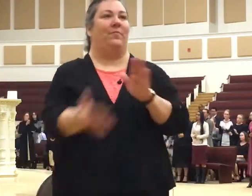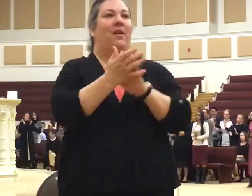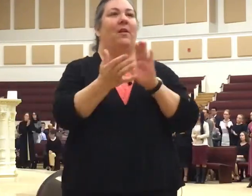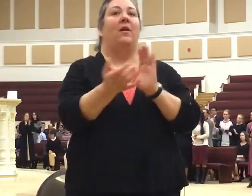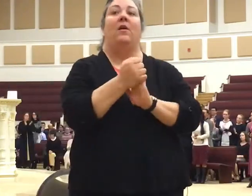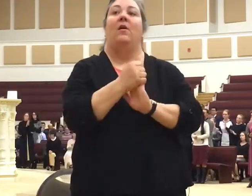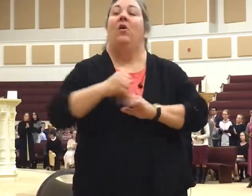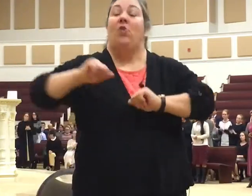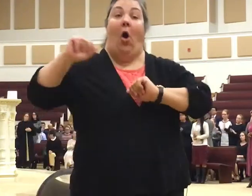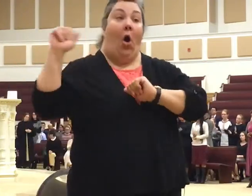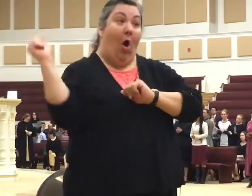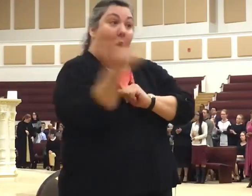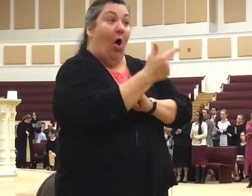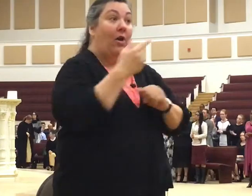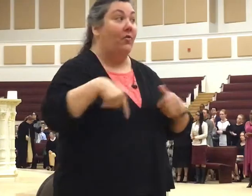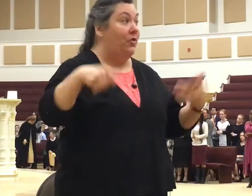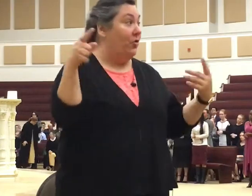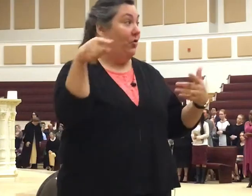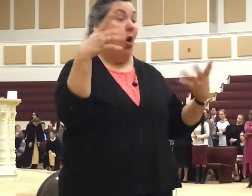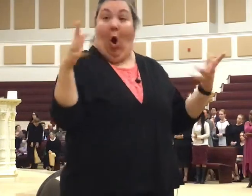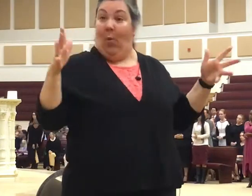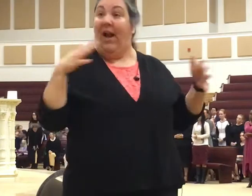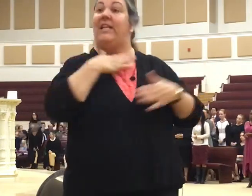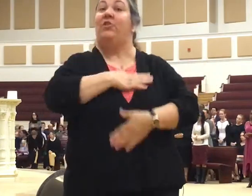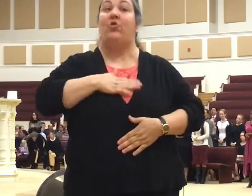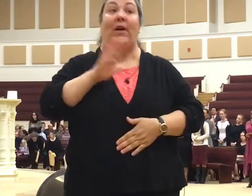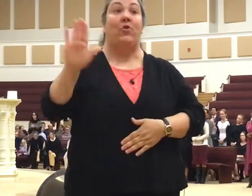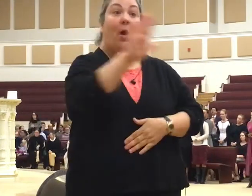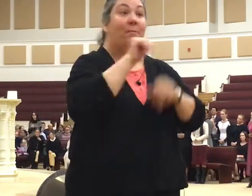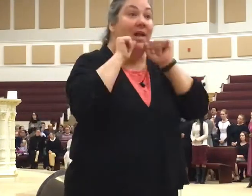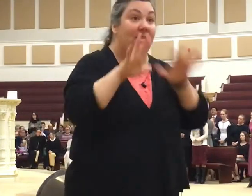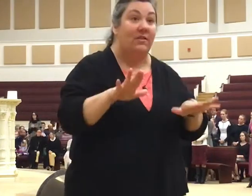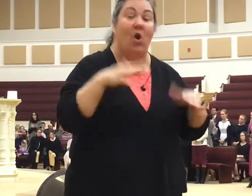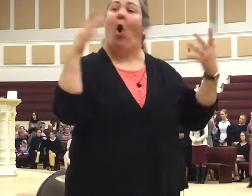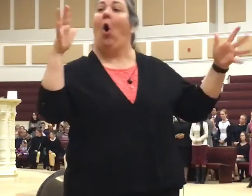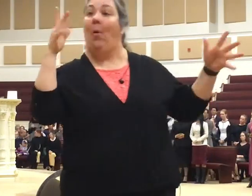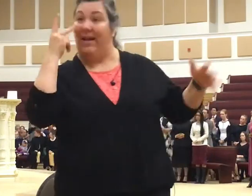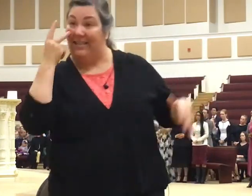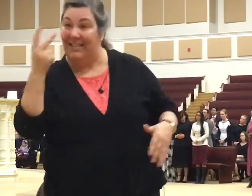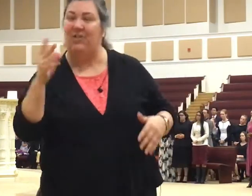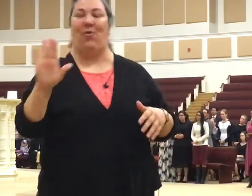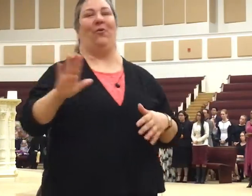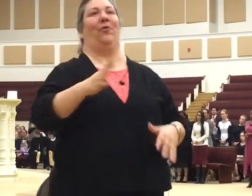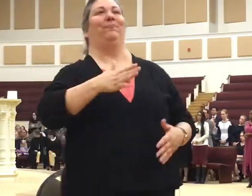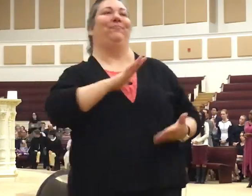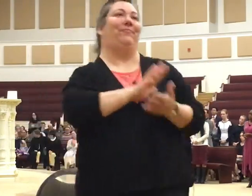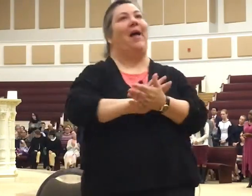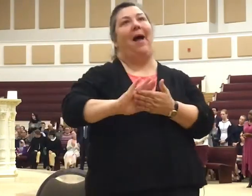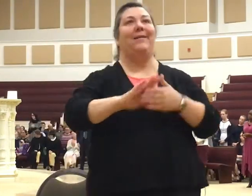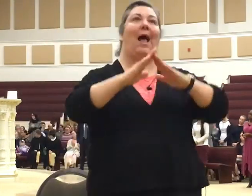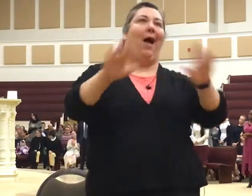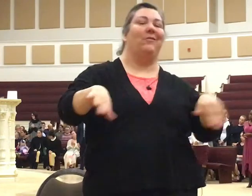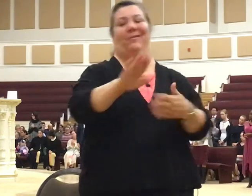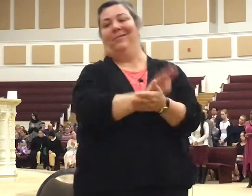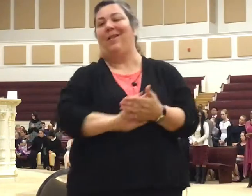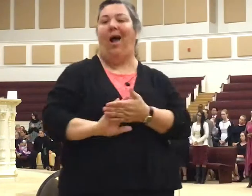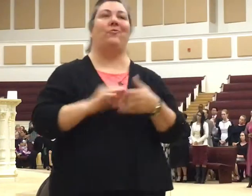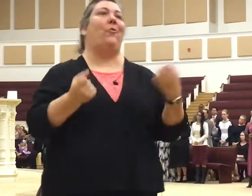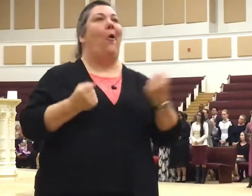So all of you that are already enjoying your blessing, already seeing that nice house and that nice car and that nice